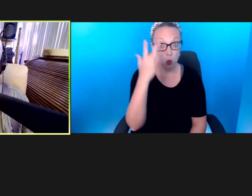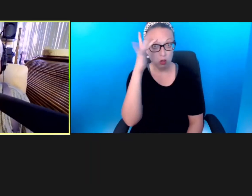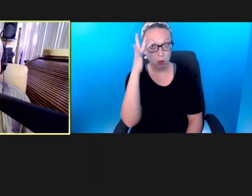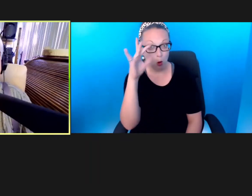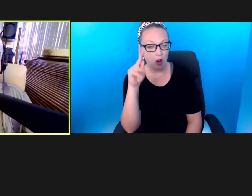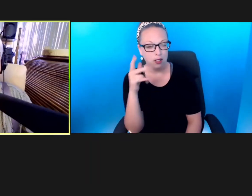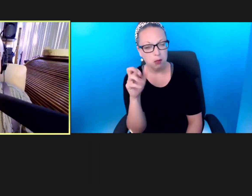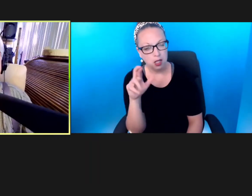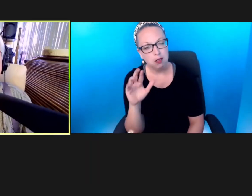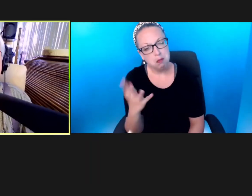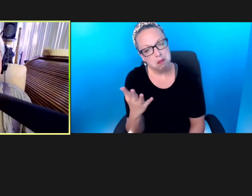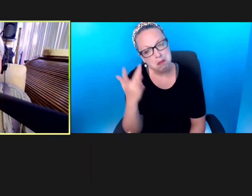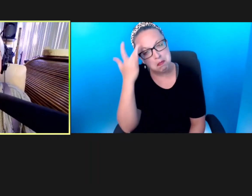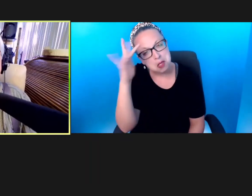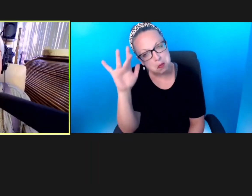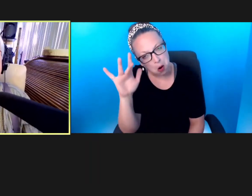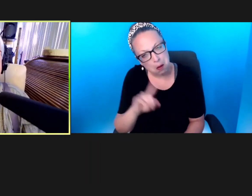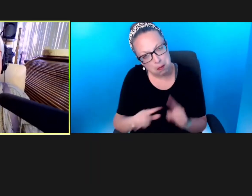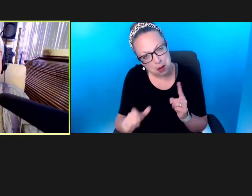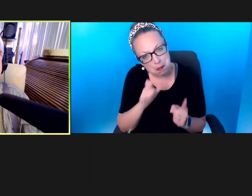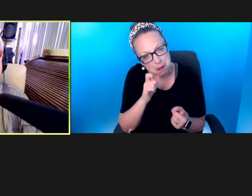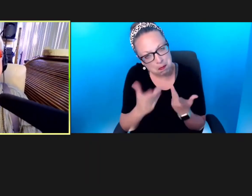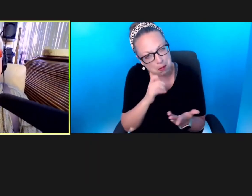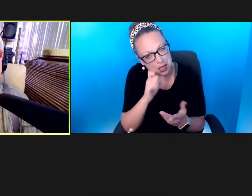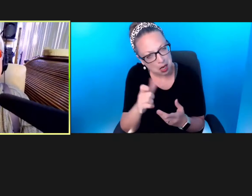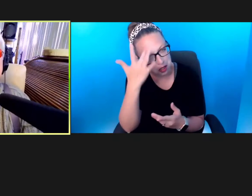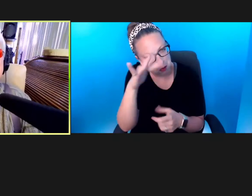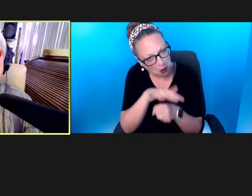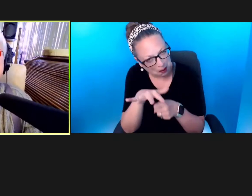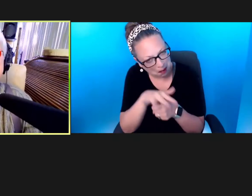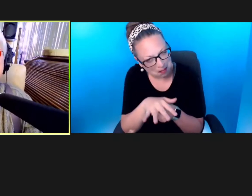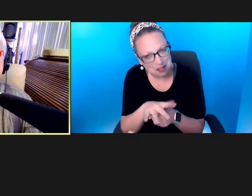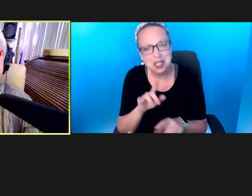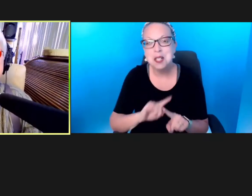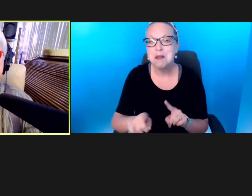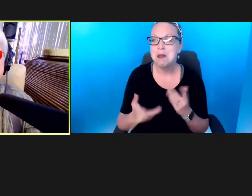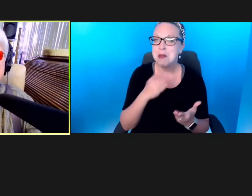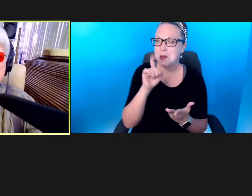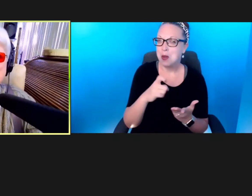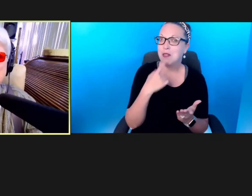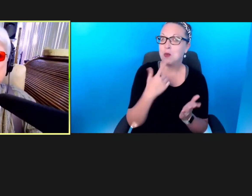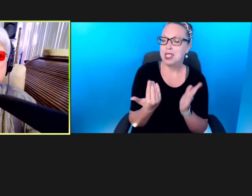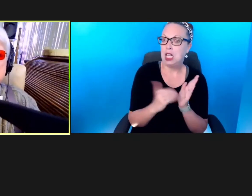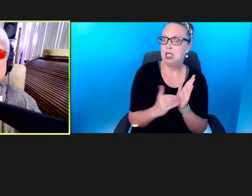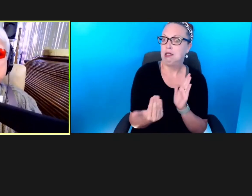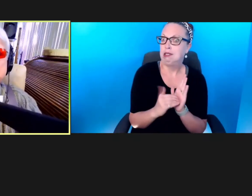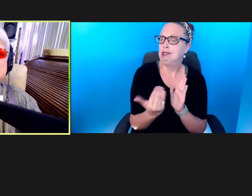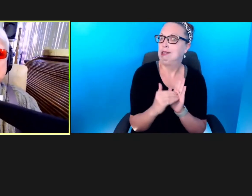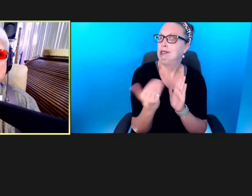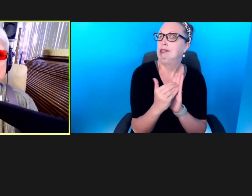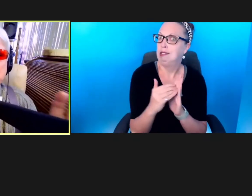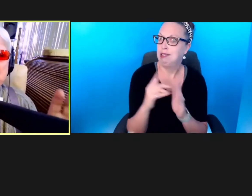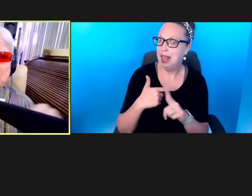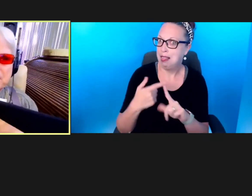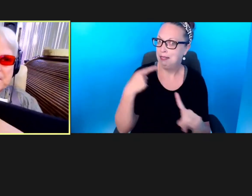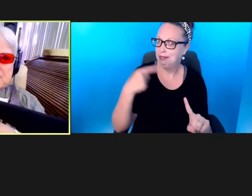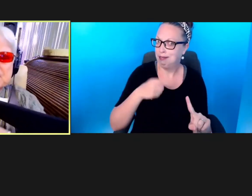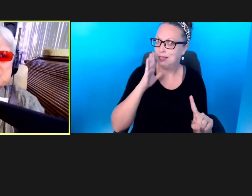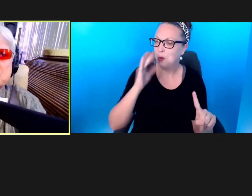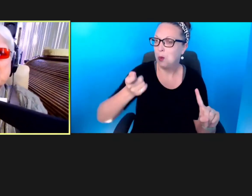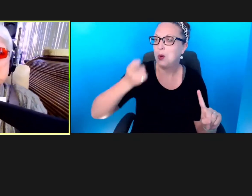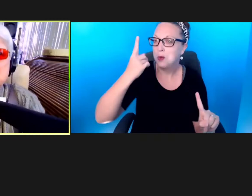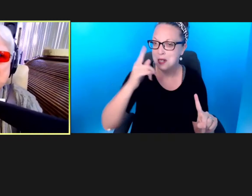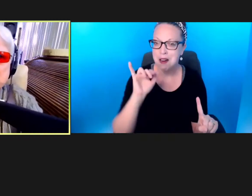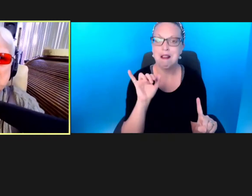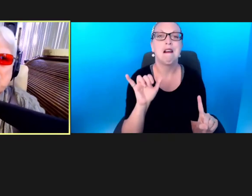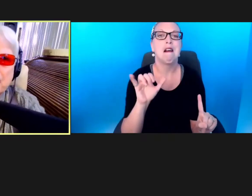that smart. And you have to have maybe repeat it several times for it to figure out that there